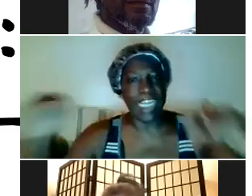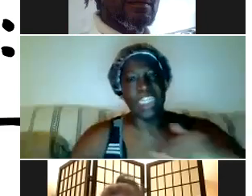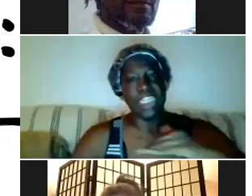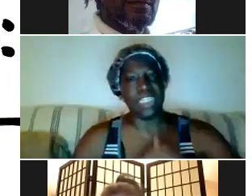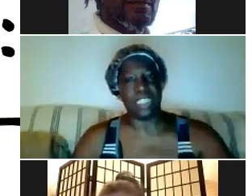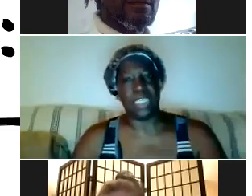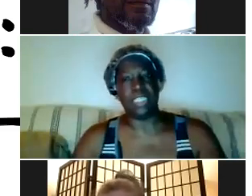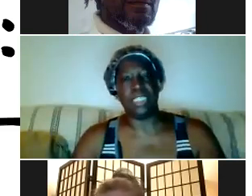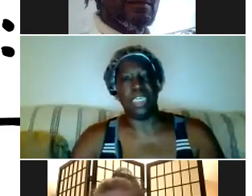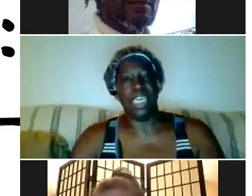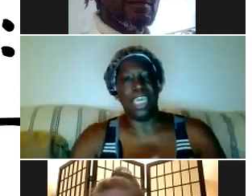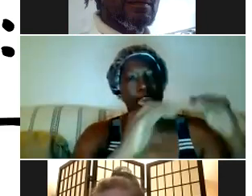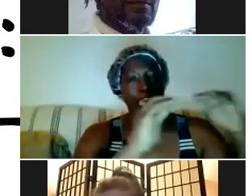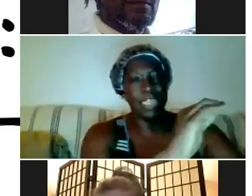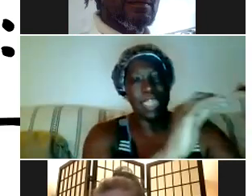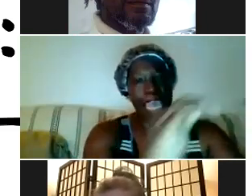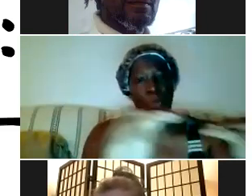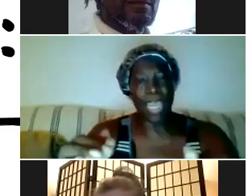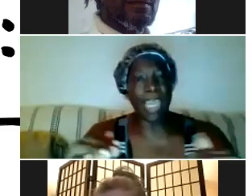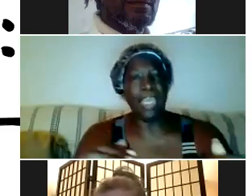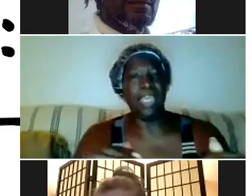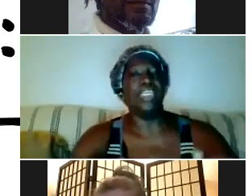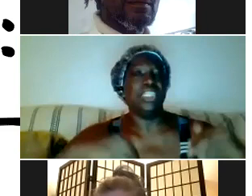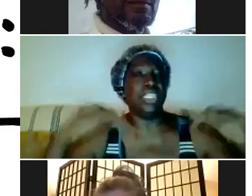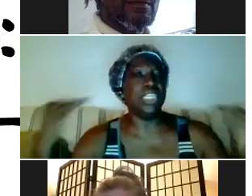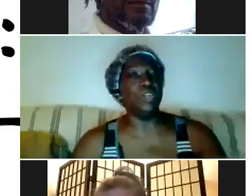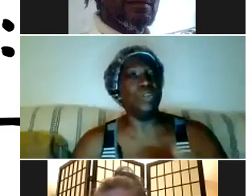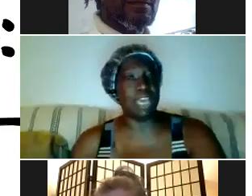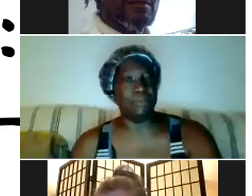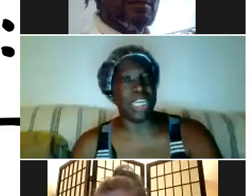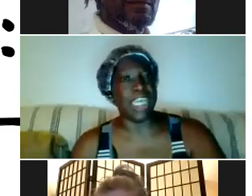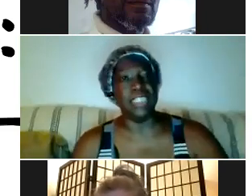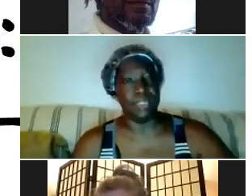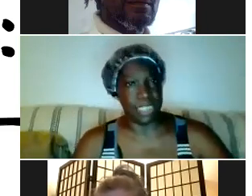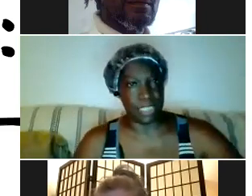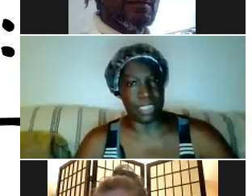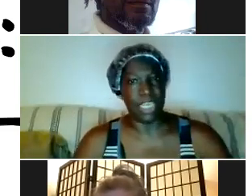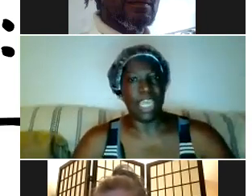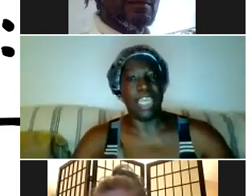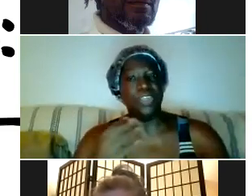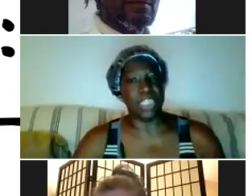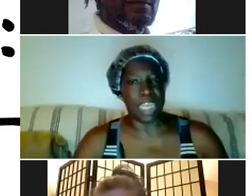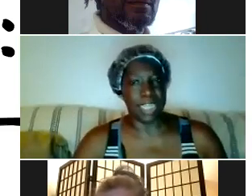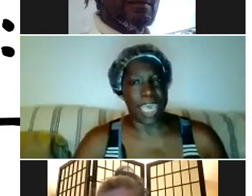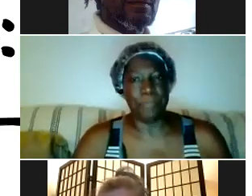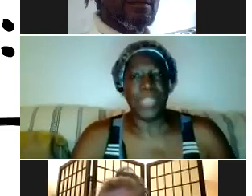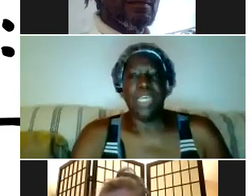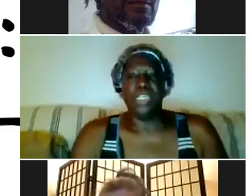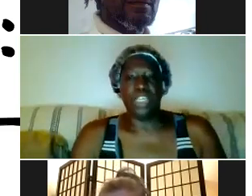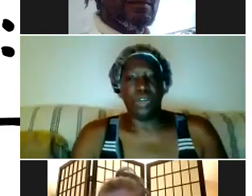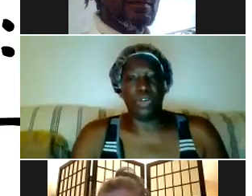an English sentence in that way, then you'll have an ASL sentence and you can sign